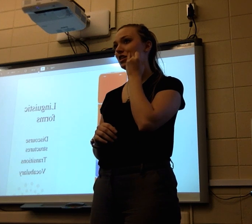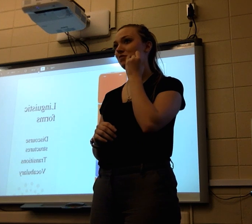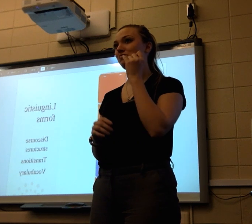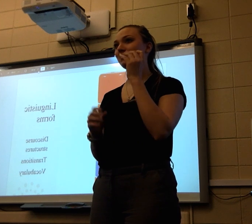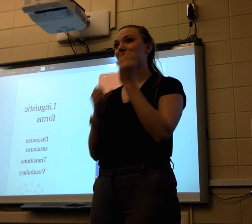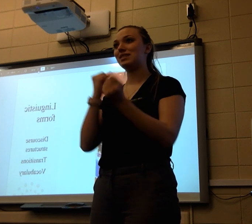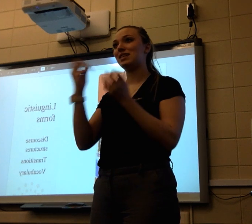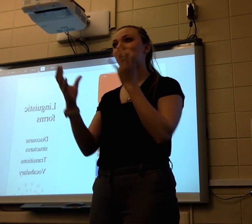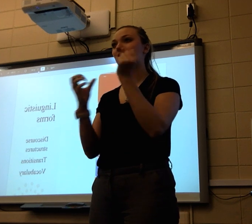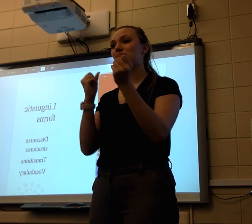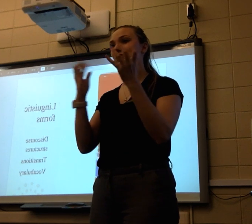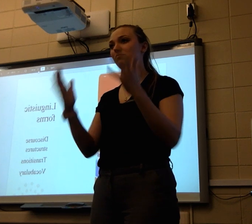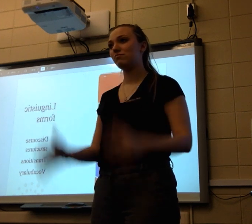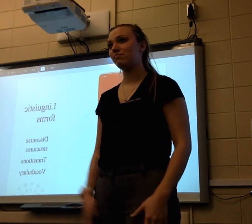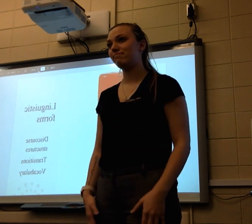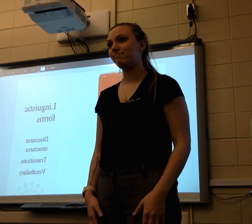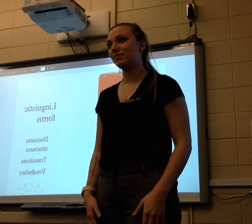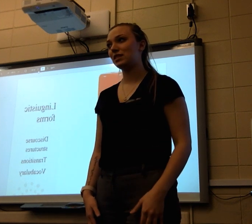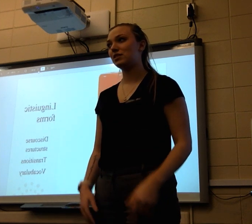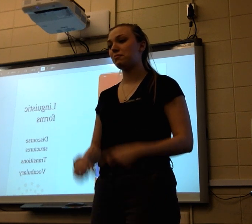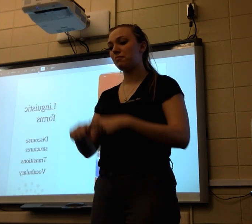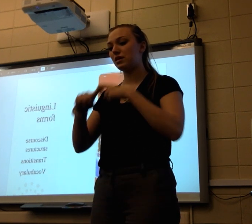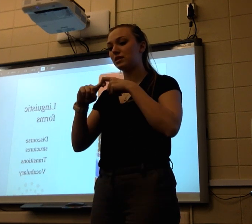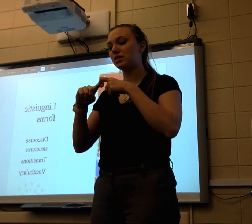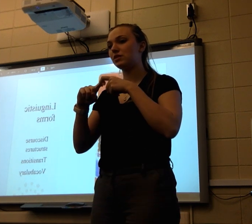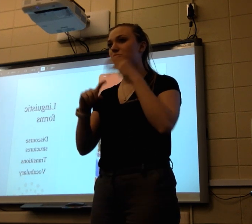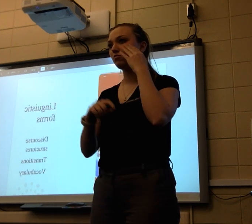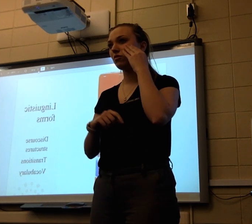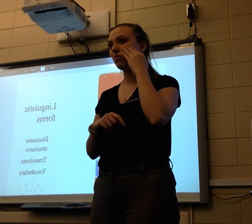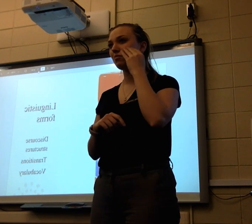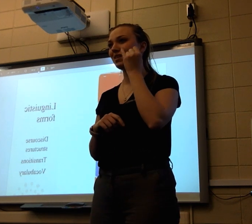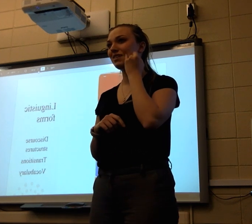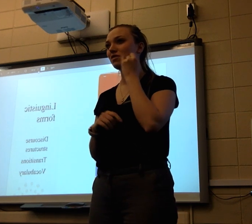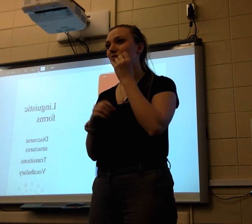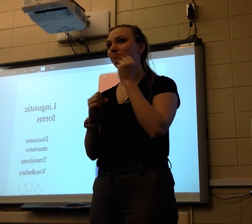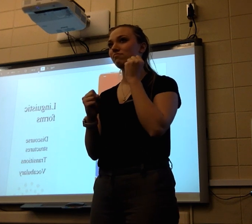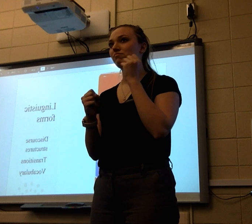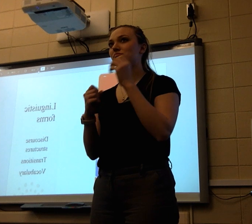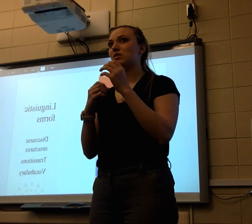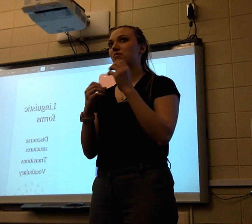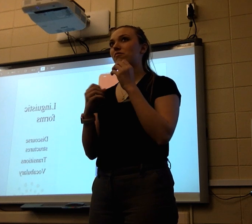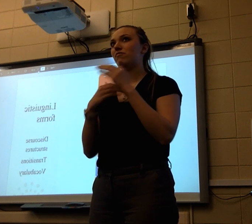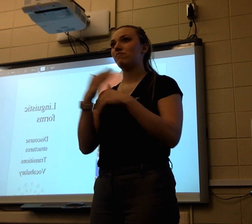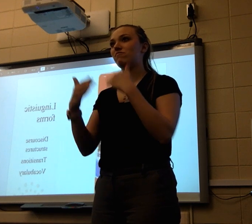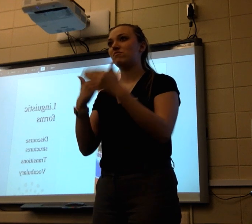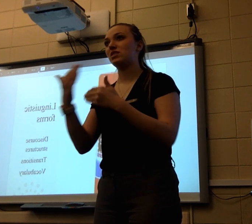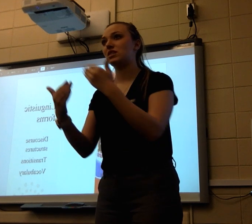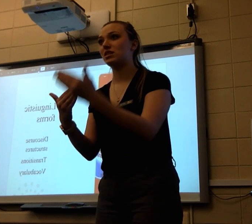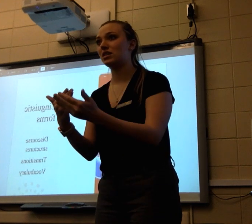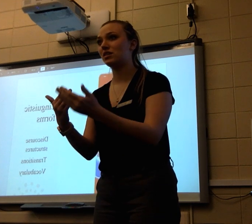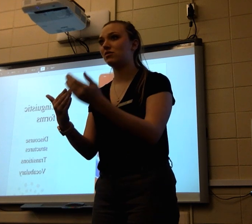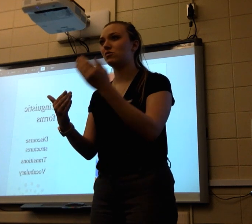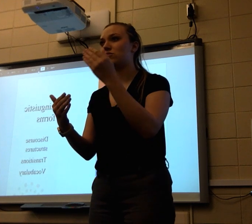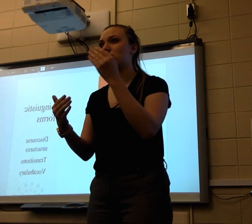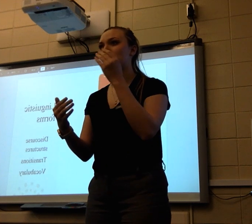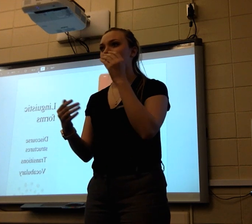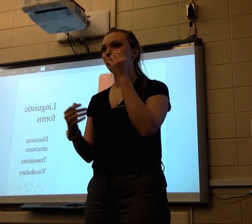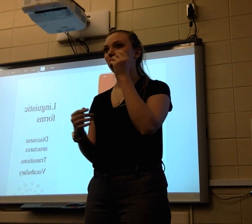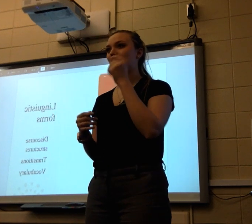speaking at a faster rate, they're providing a lot of dense information, you can still hear when a sentence begins or ends. You hear when